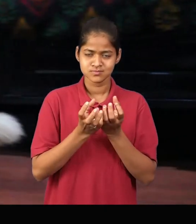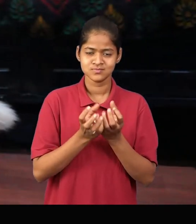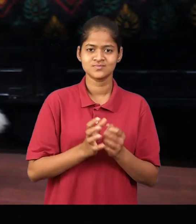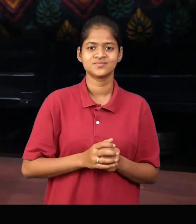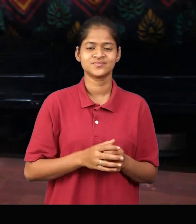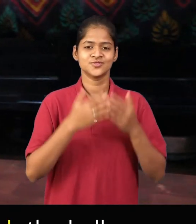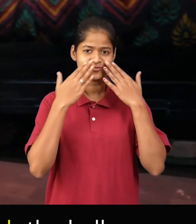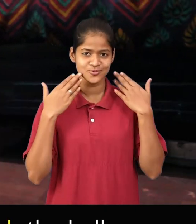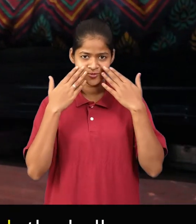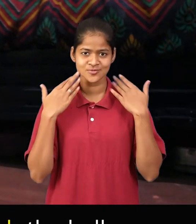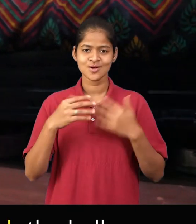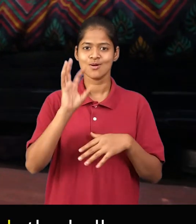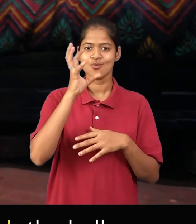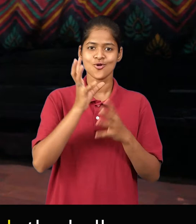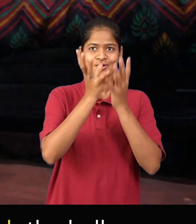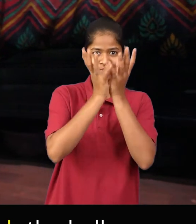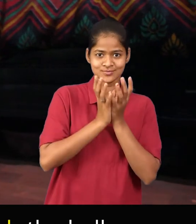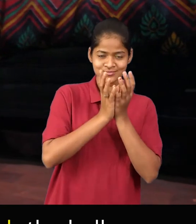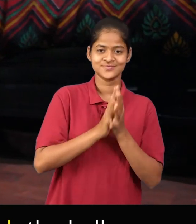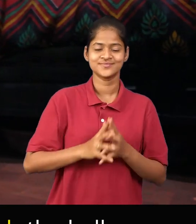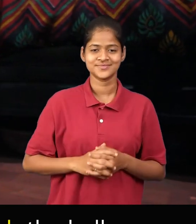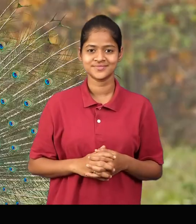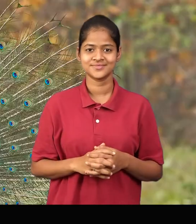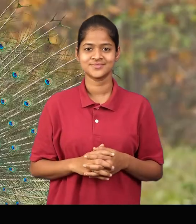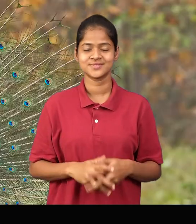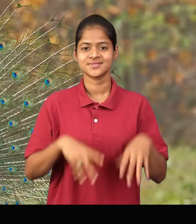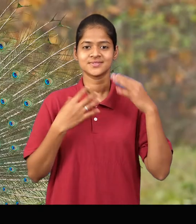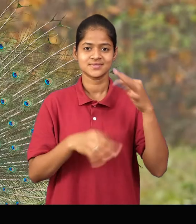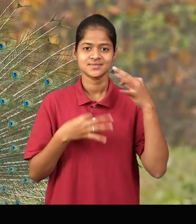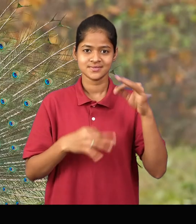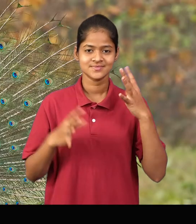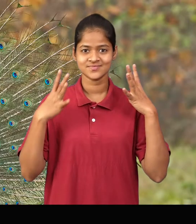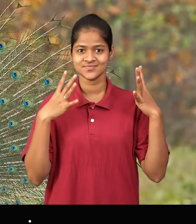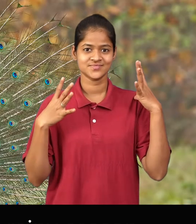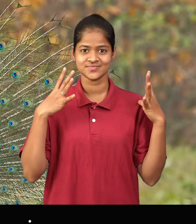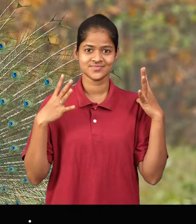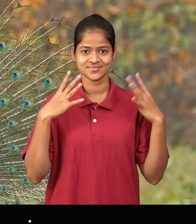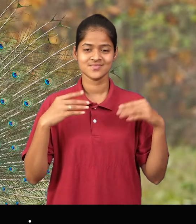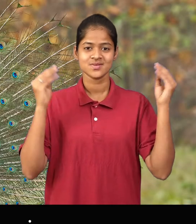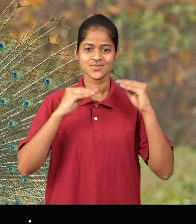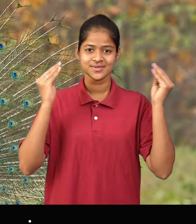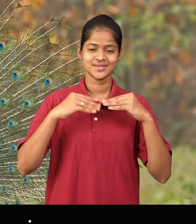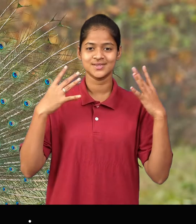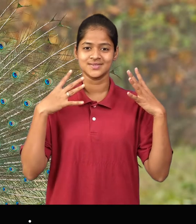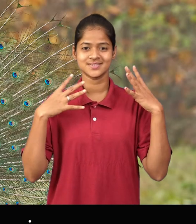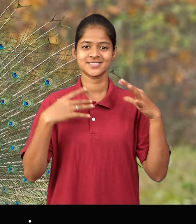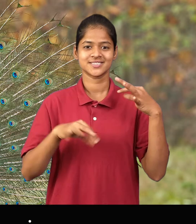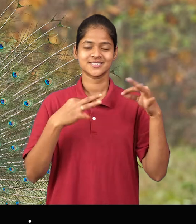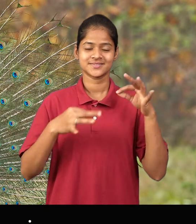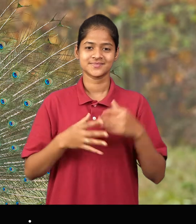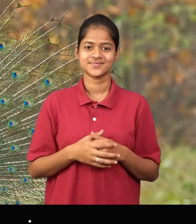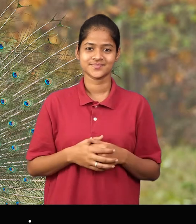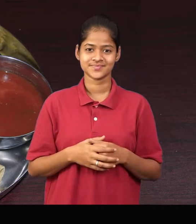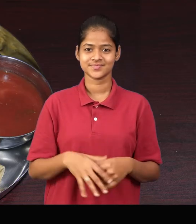The cat will catch the ball. Dance Peacocks dance in